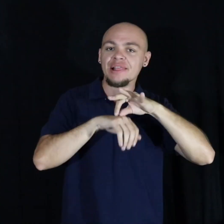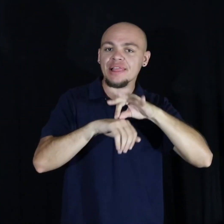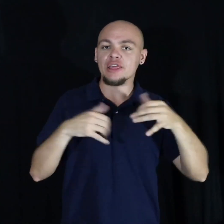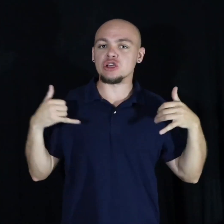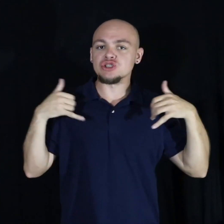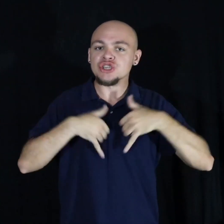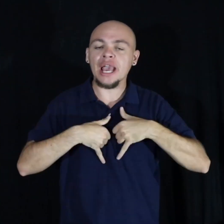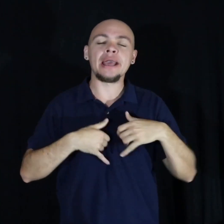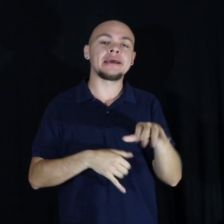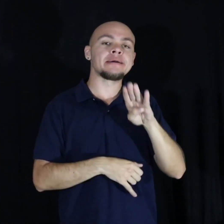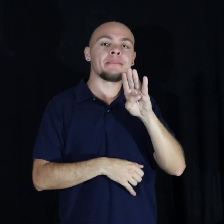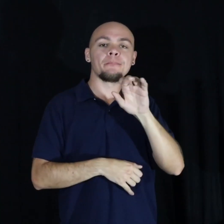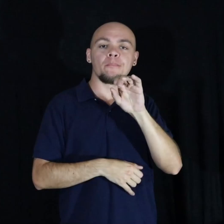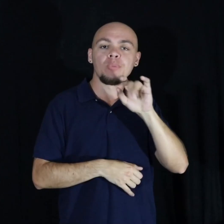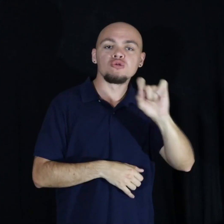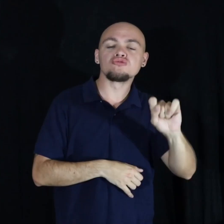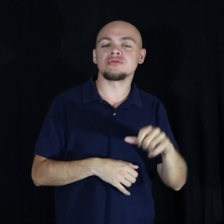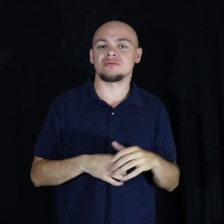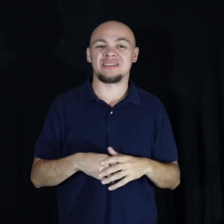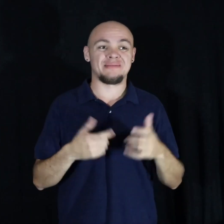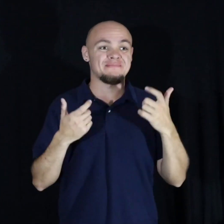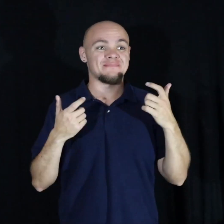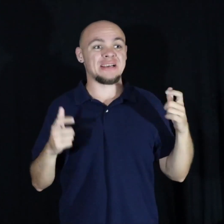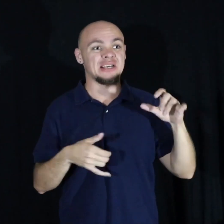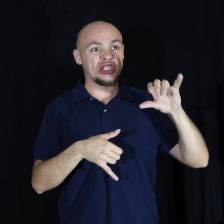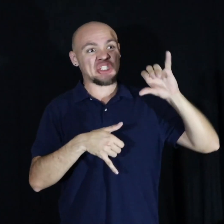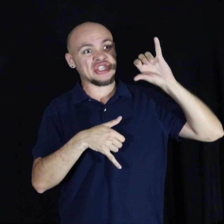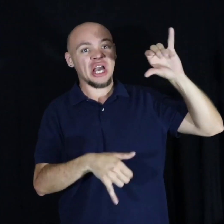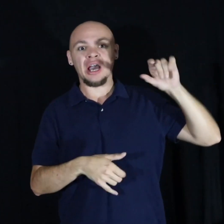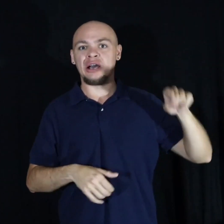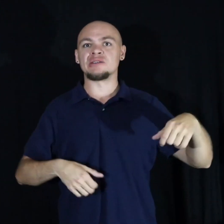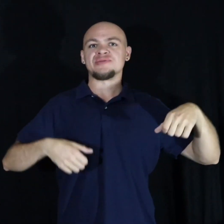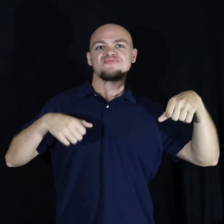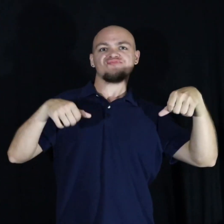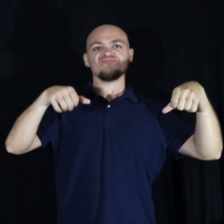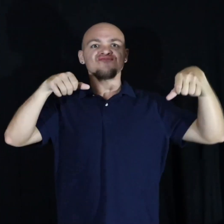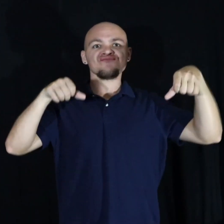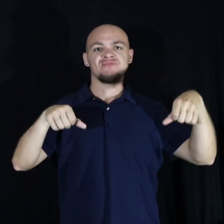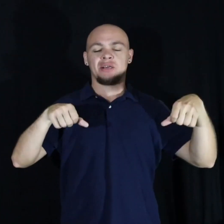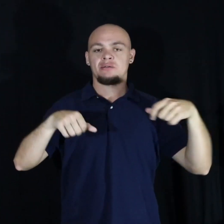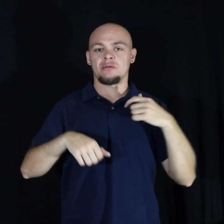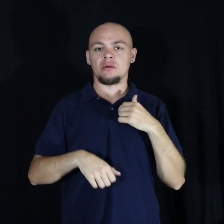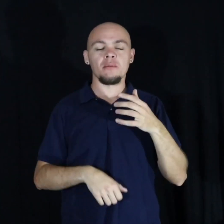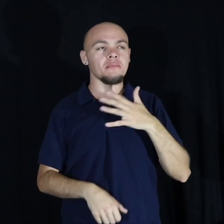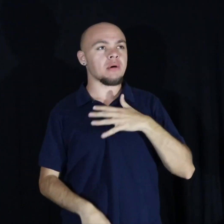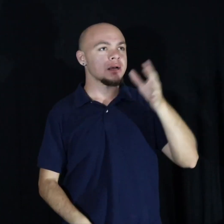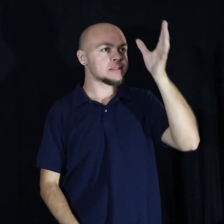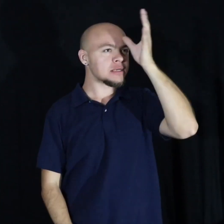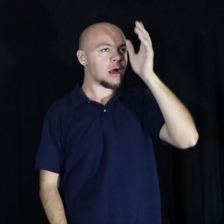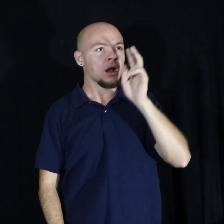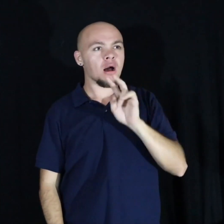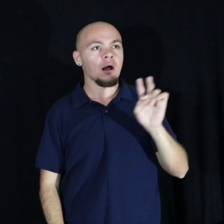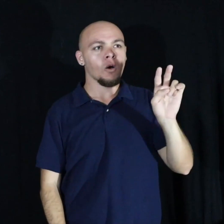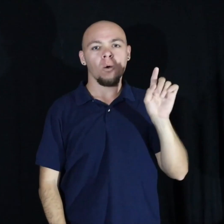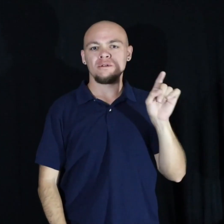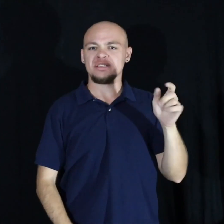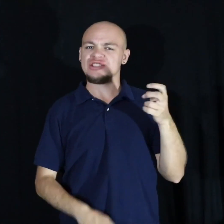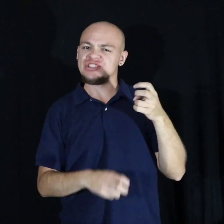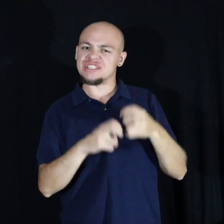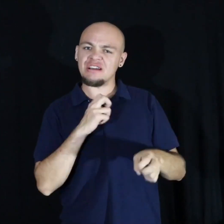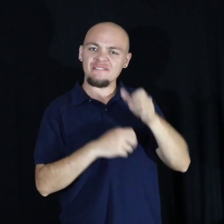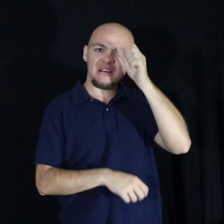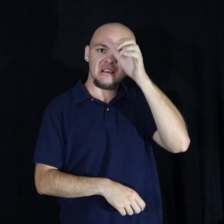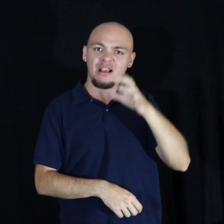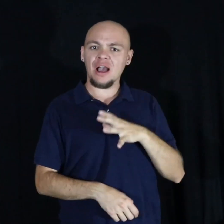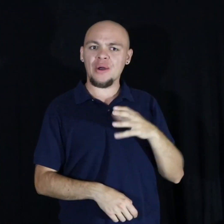this 6'4", 270-pound giant on the motorcycle. I saw my dad as this big, tough dude.